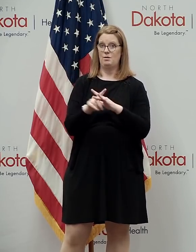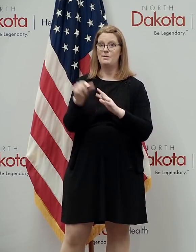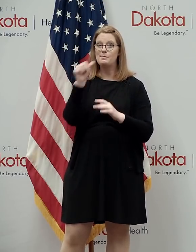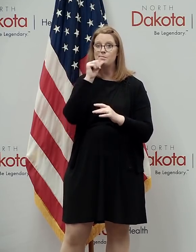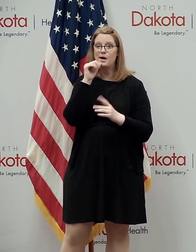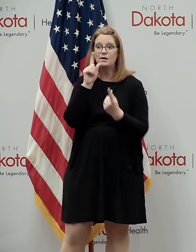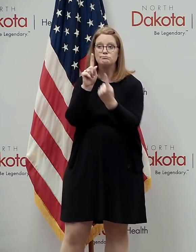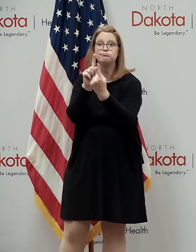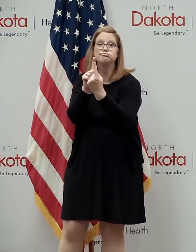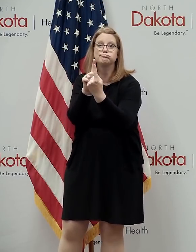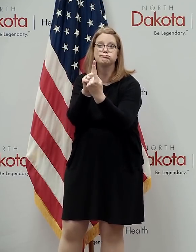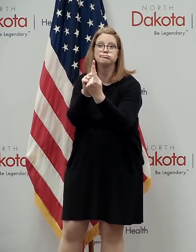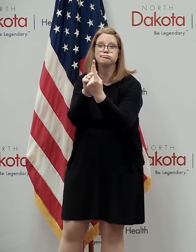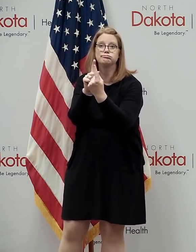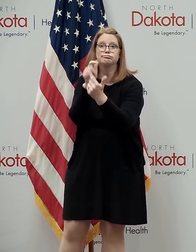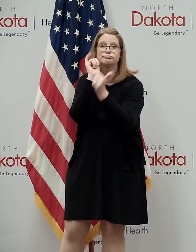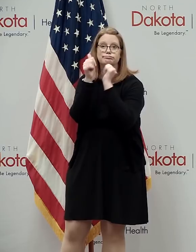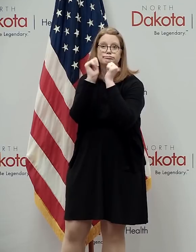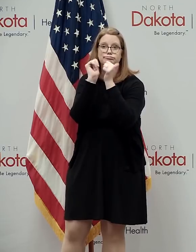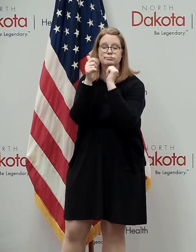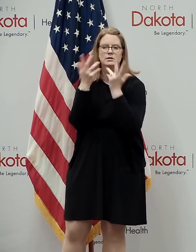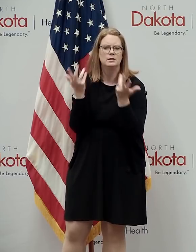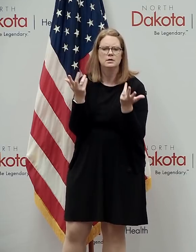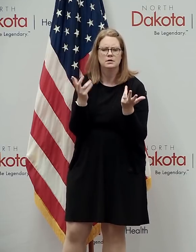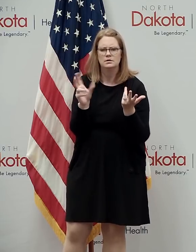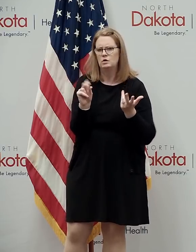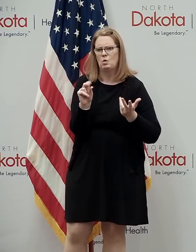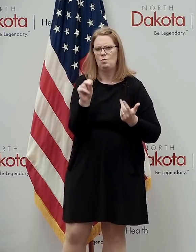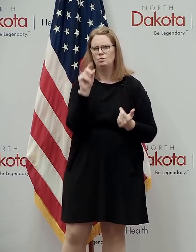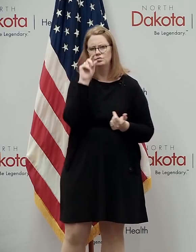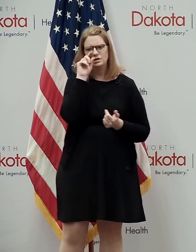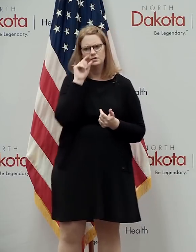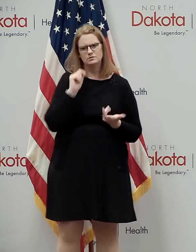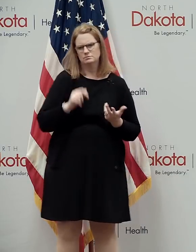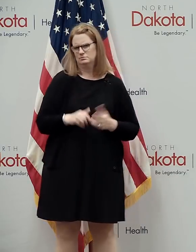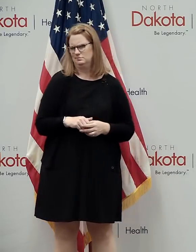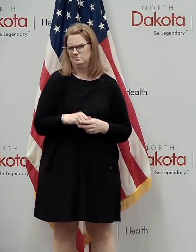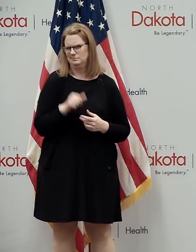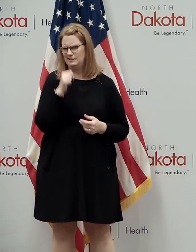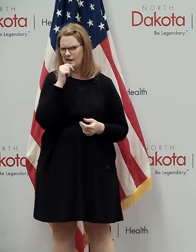for 4 hours with a bunch of people. I don't think we've seen that. But I